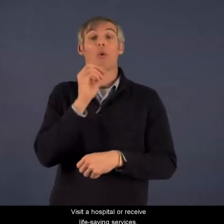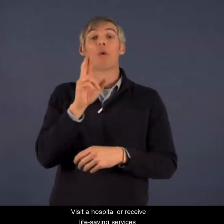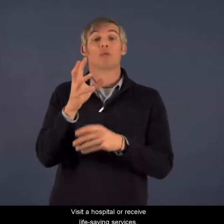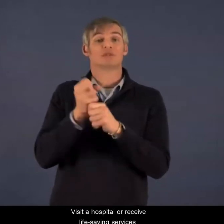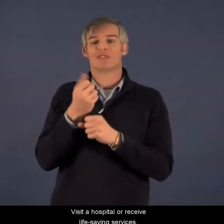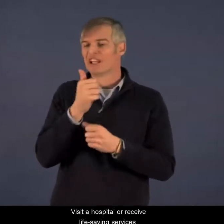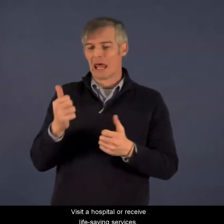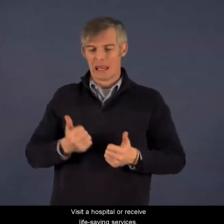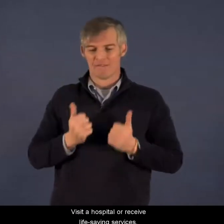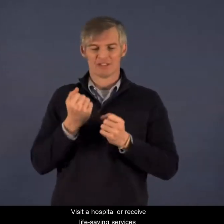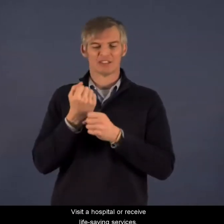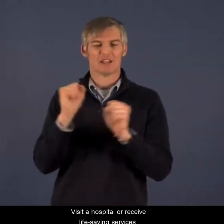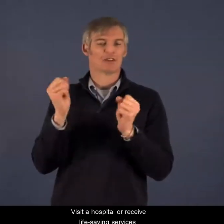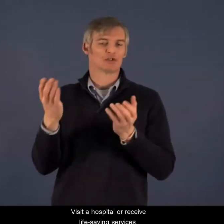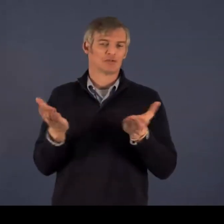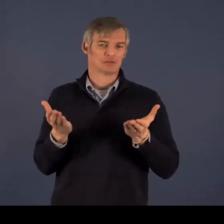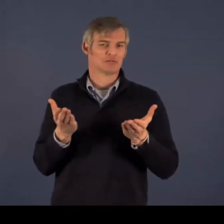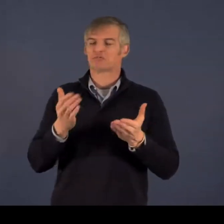or receive life-saving services.